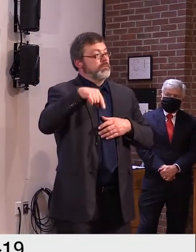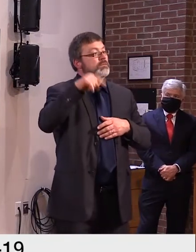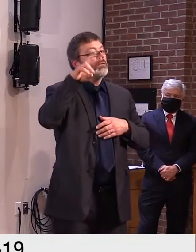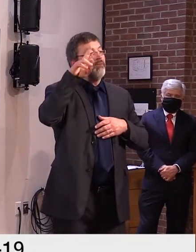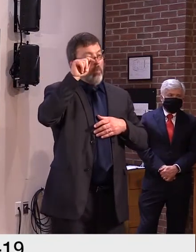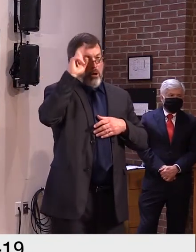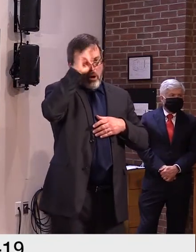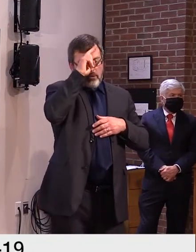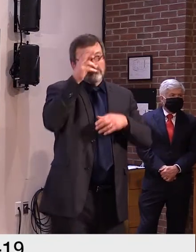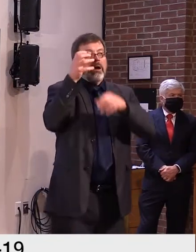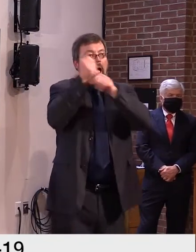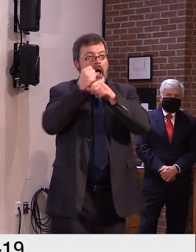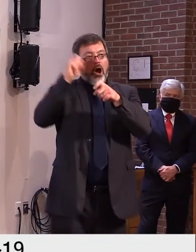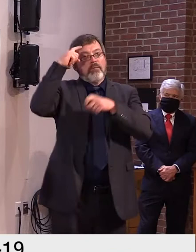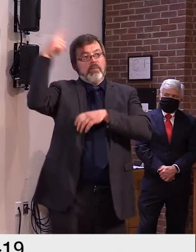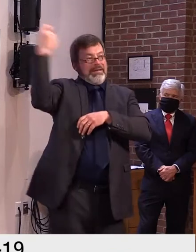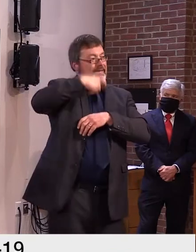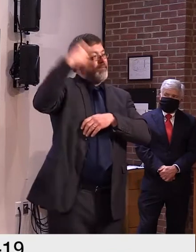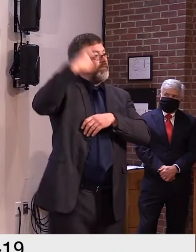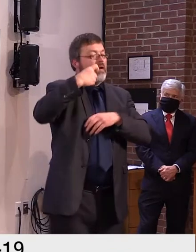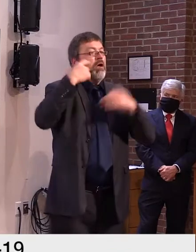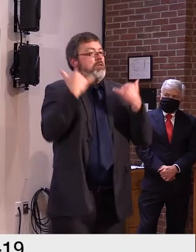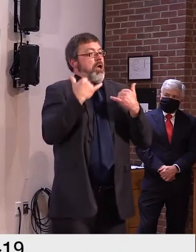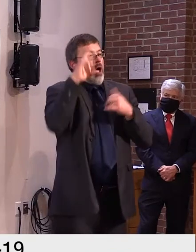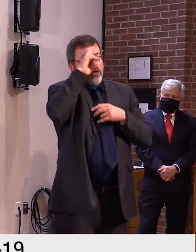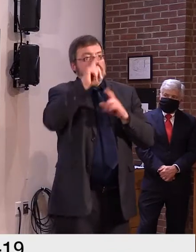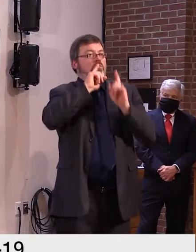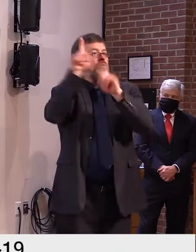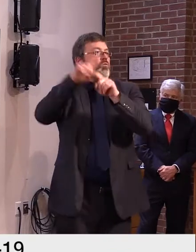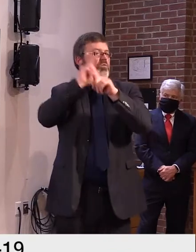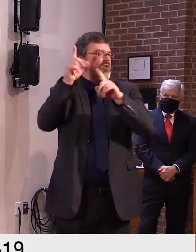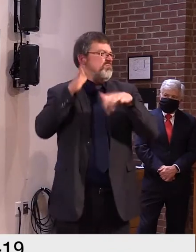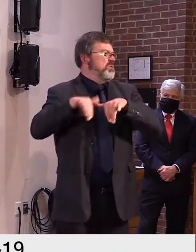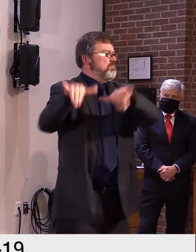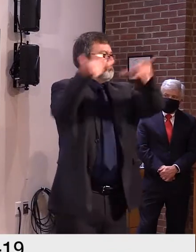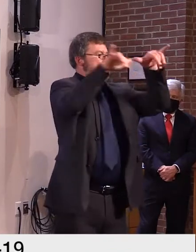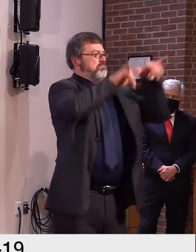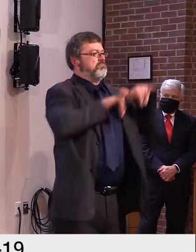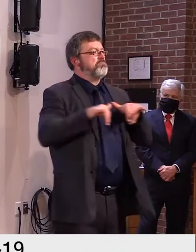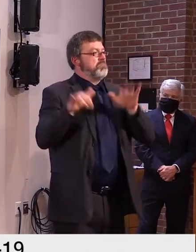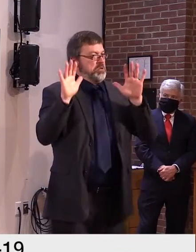the hospitalized patient. The third thing he received is a